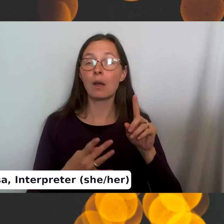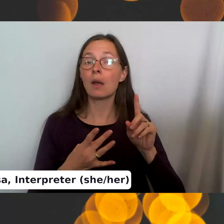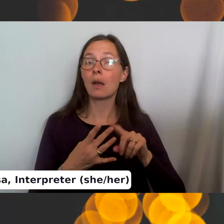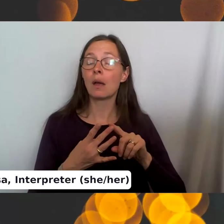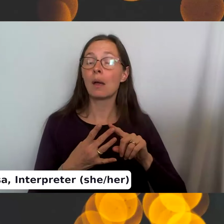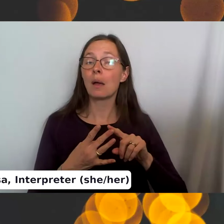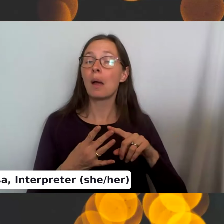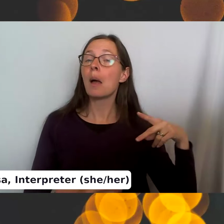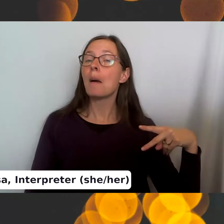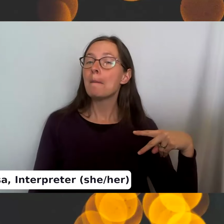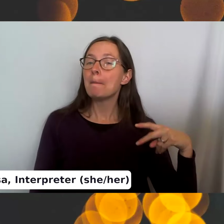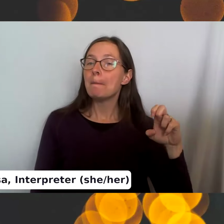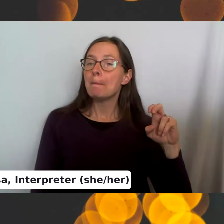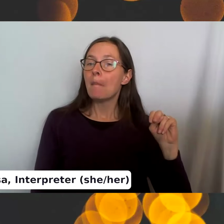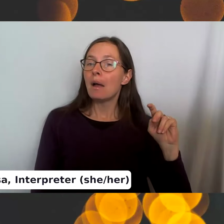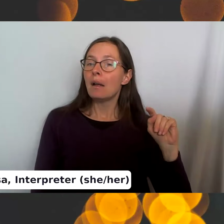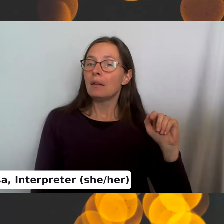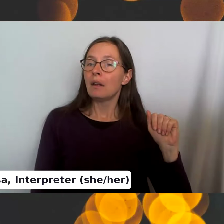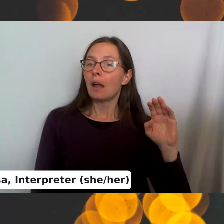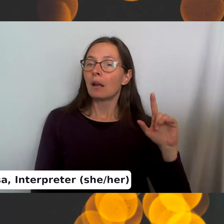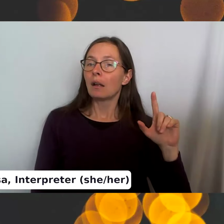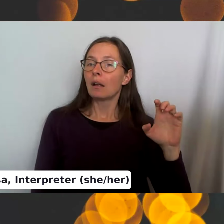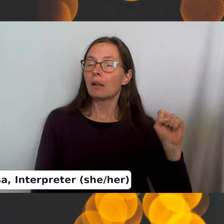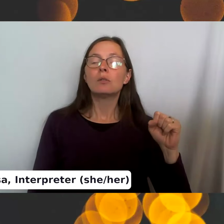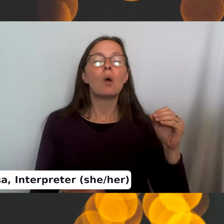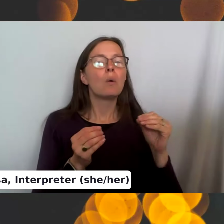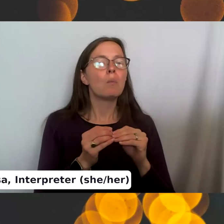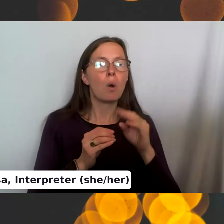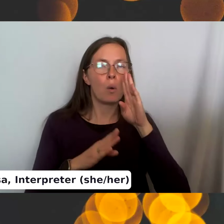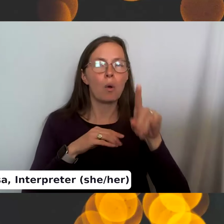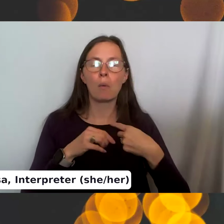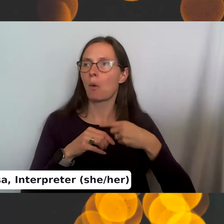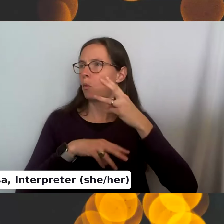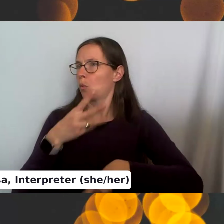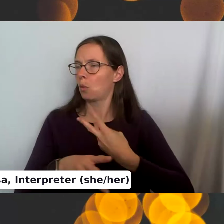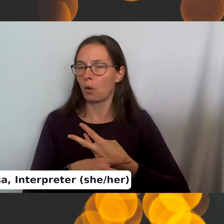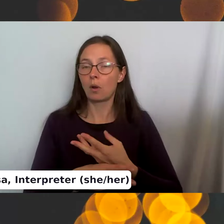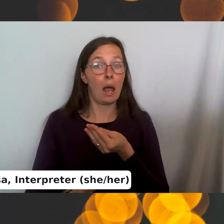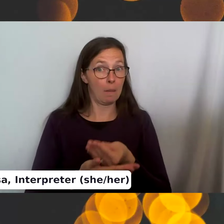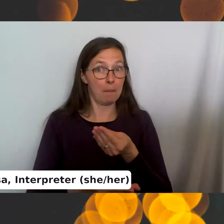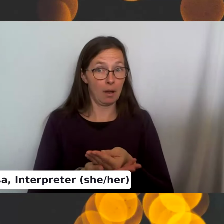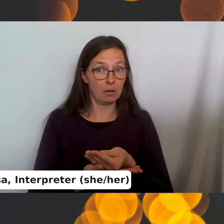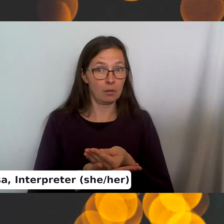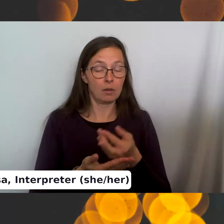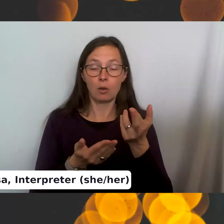Pentacles are about worldly concerns, money,